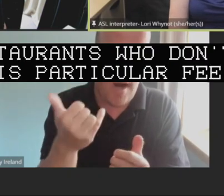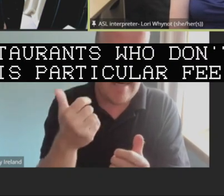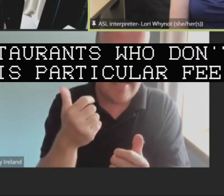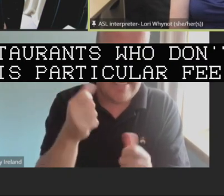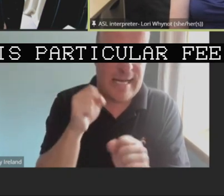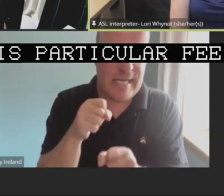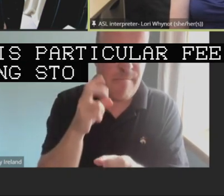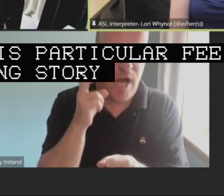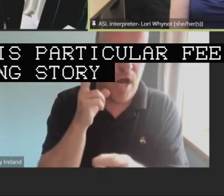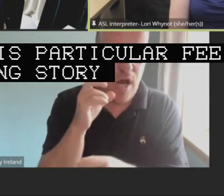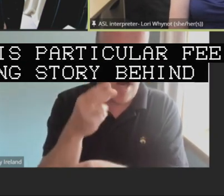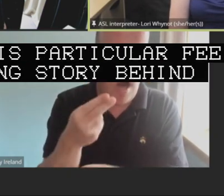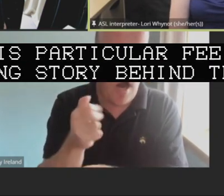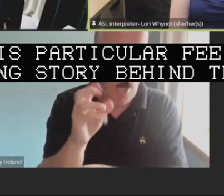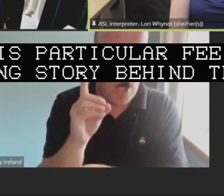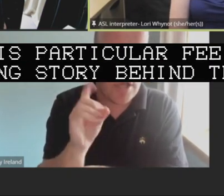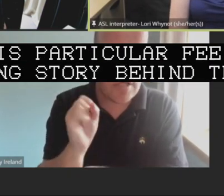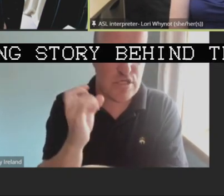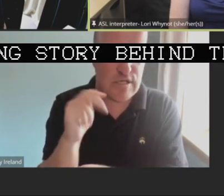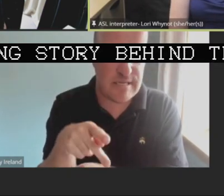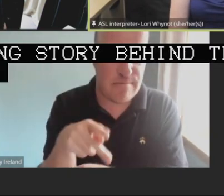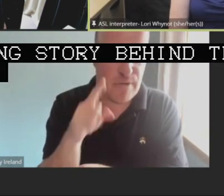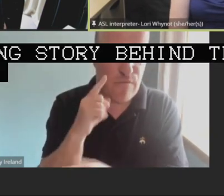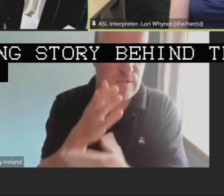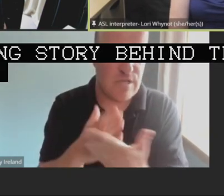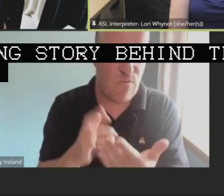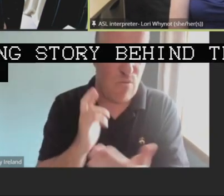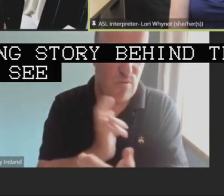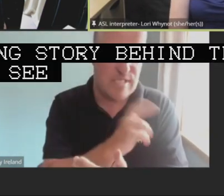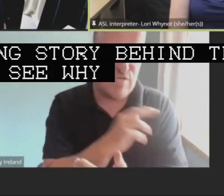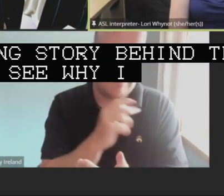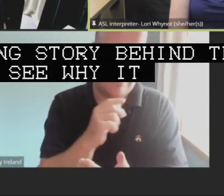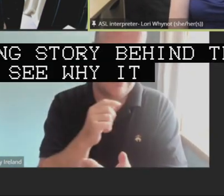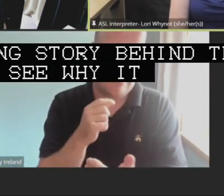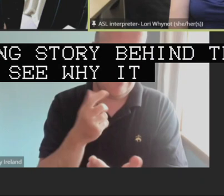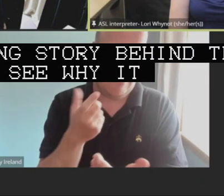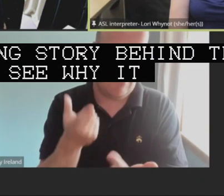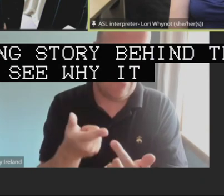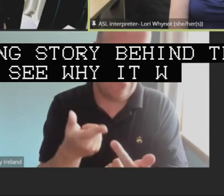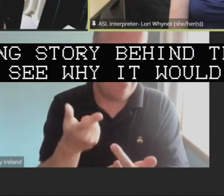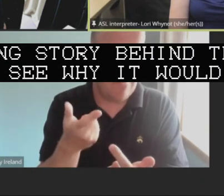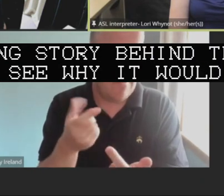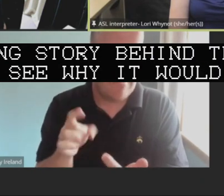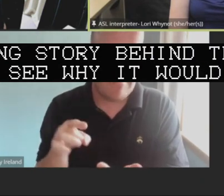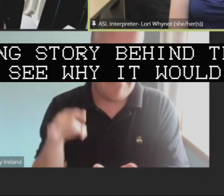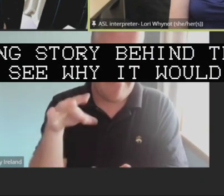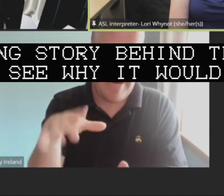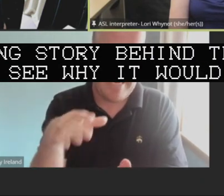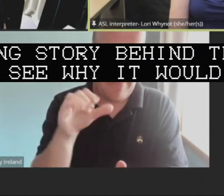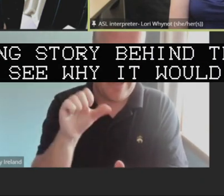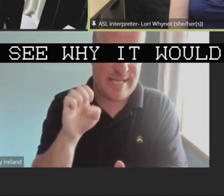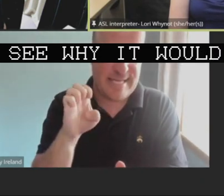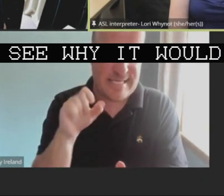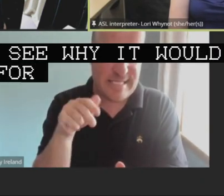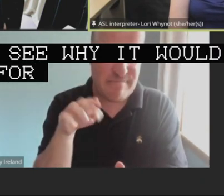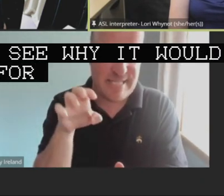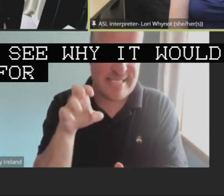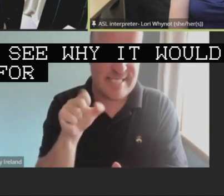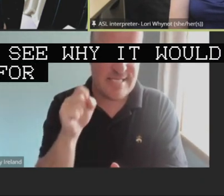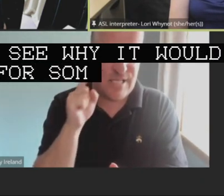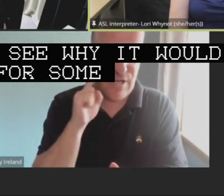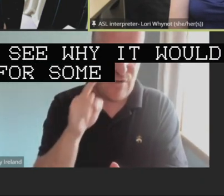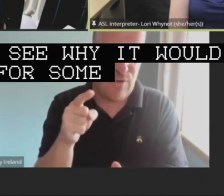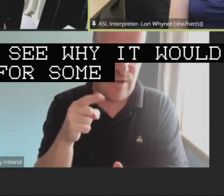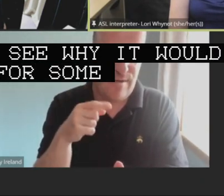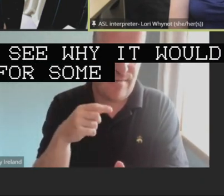I can see why it would be a hardship for some of the restaurants owners to pay